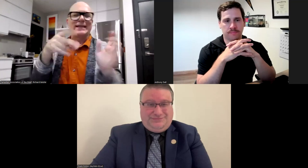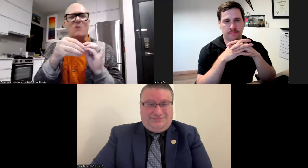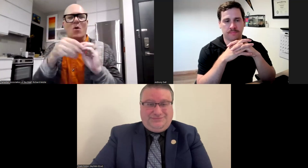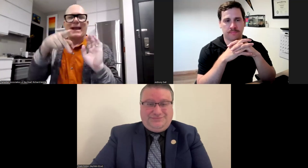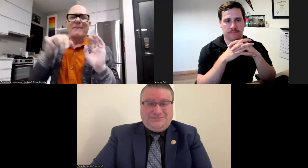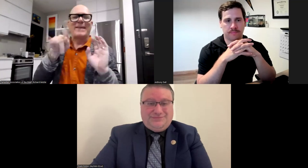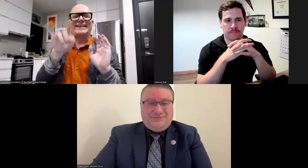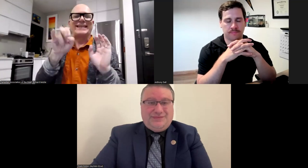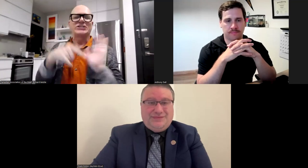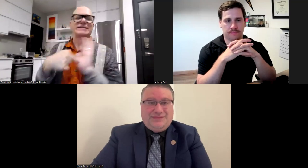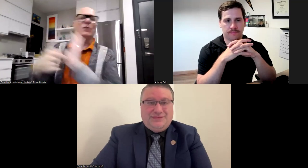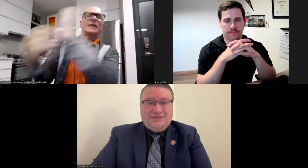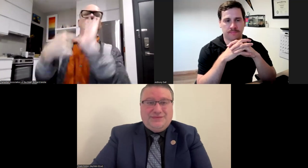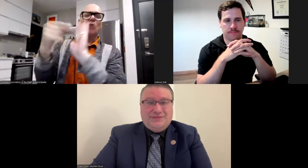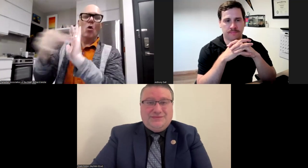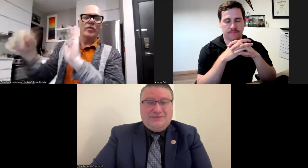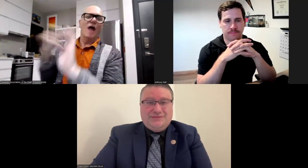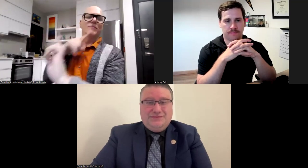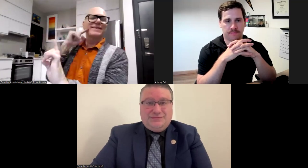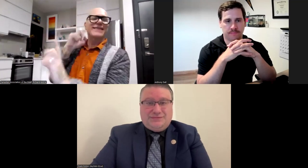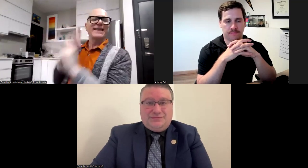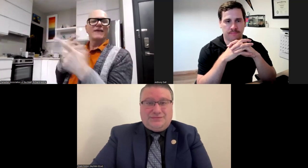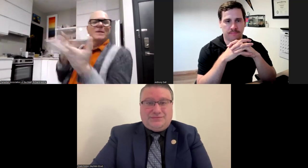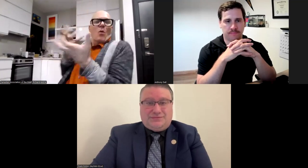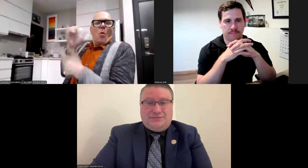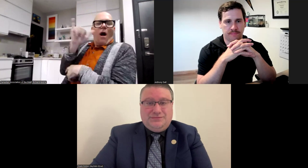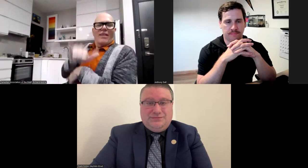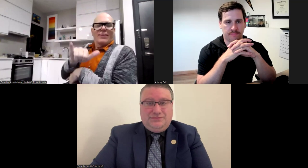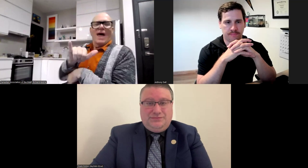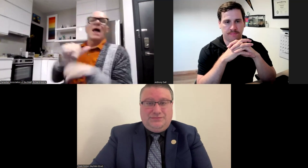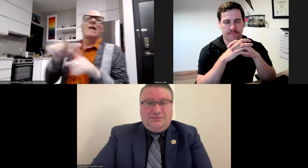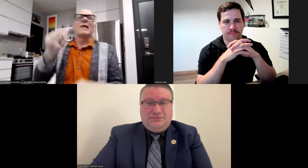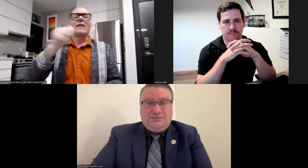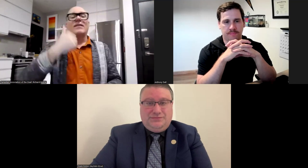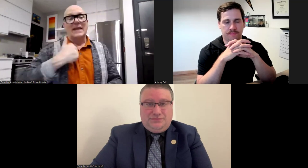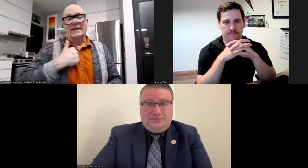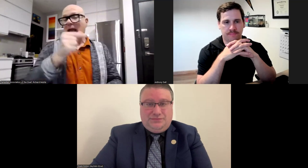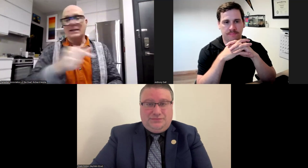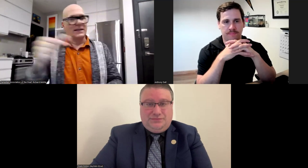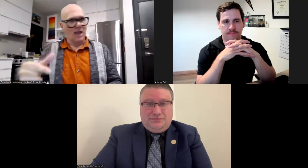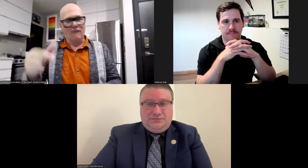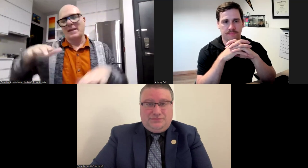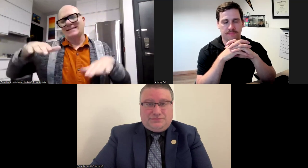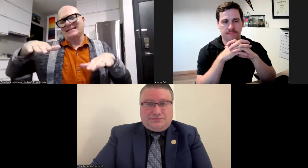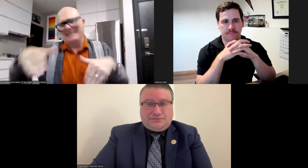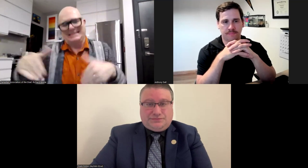deaf to sign it. It can be a hearing individual, other non-deaf individuals can sign it as well. And so it is honestly just